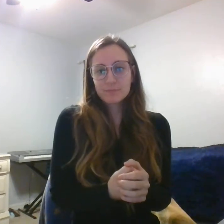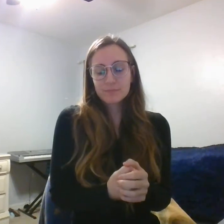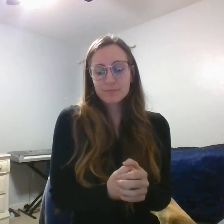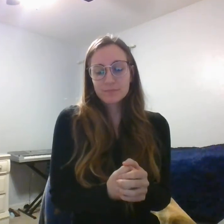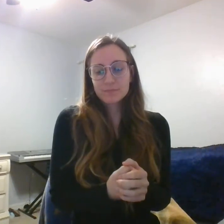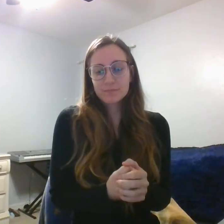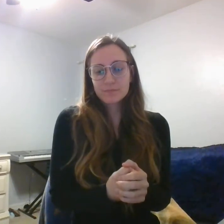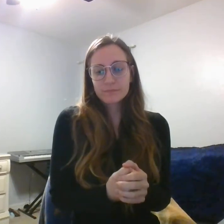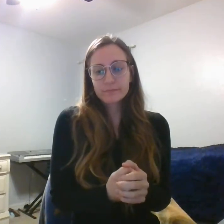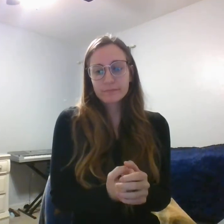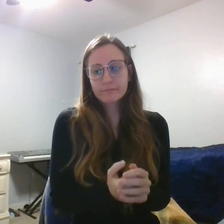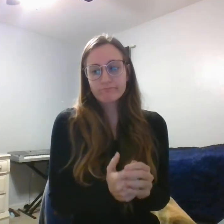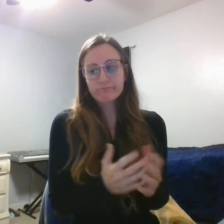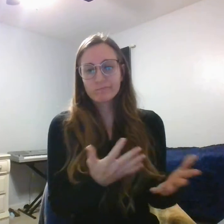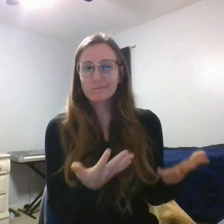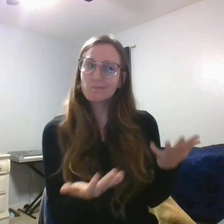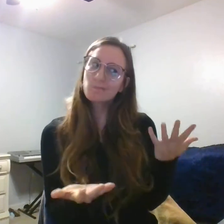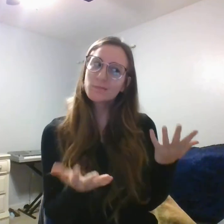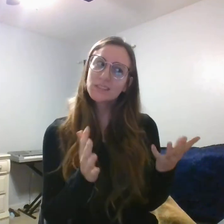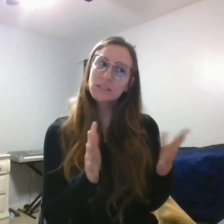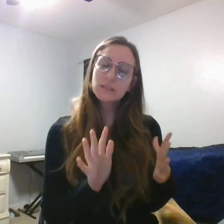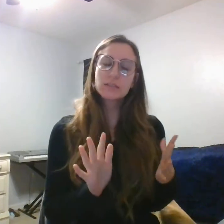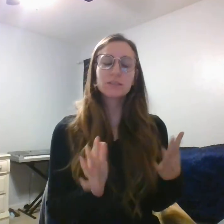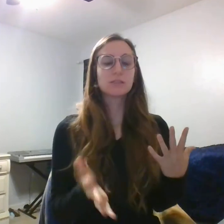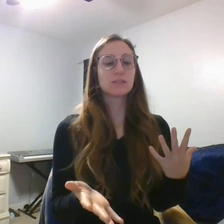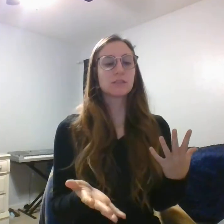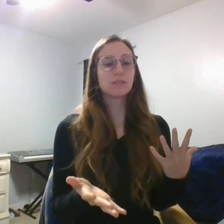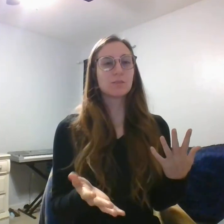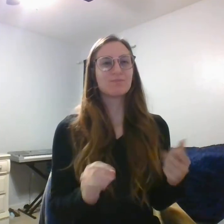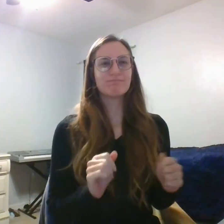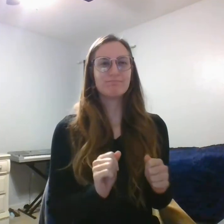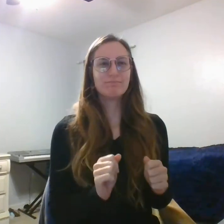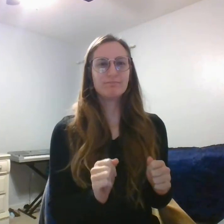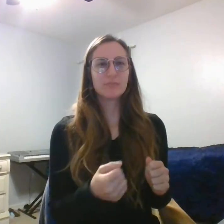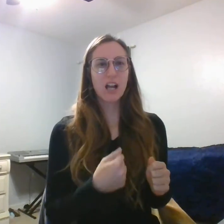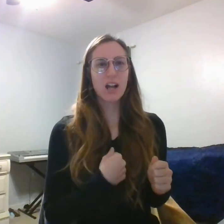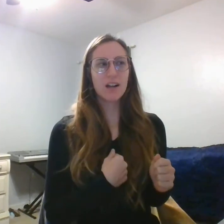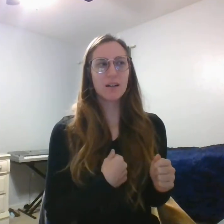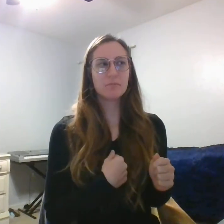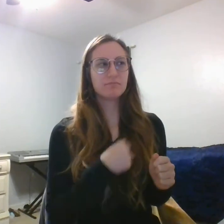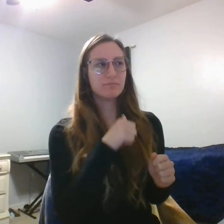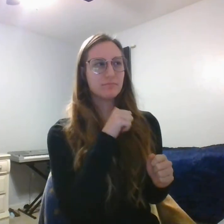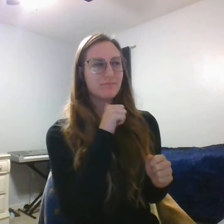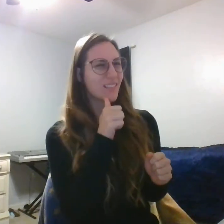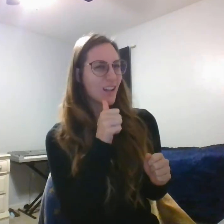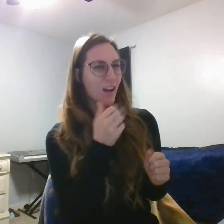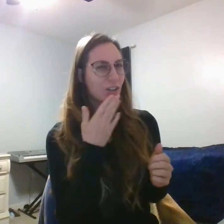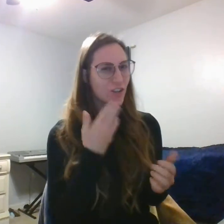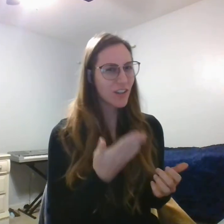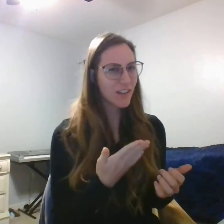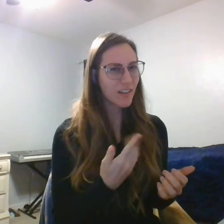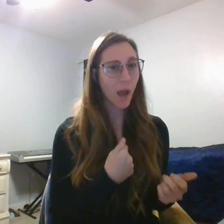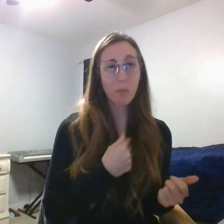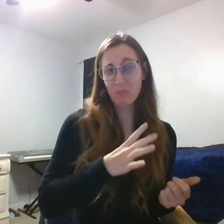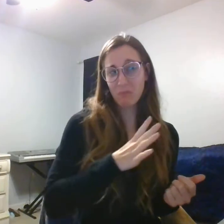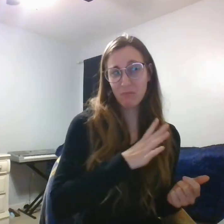it's kind of like not really good, but like fine, I guess, like normal.